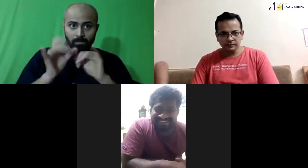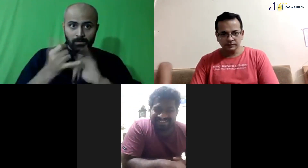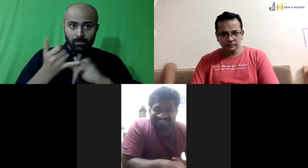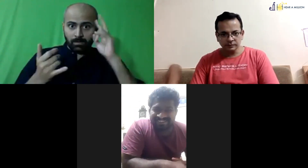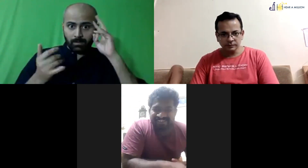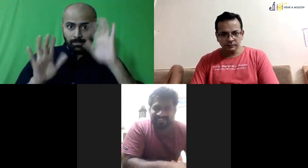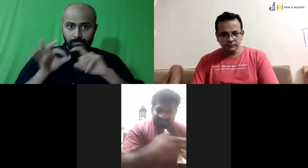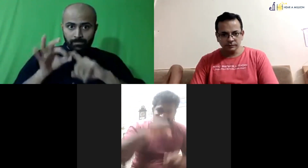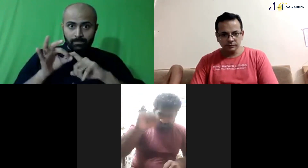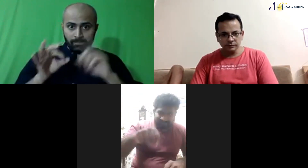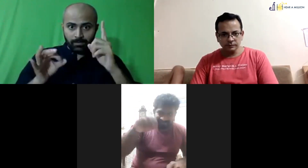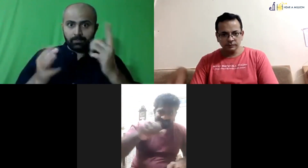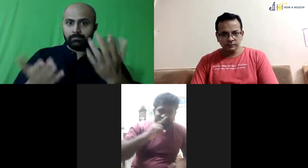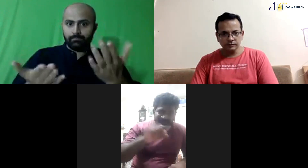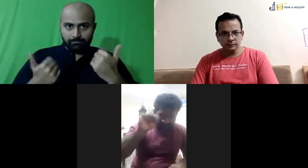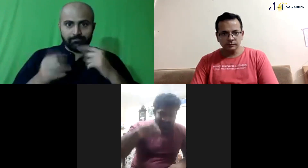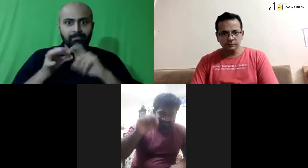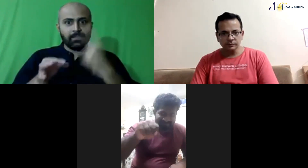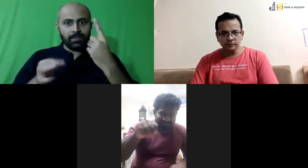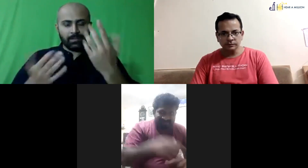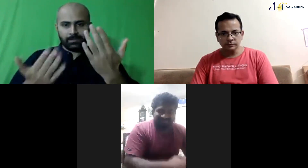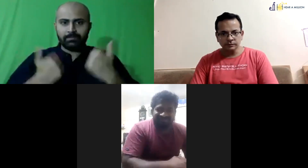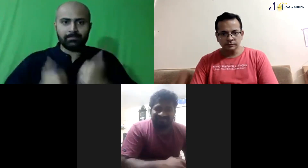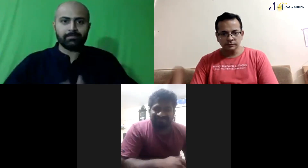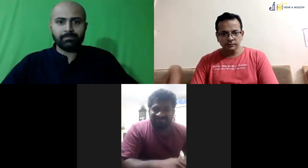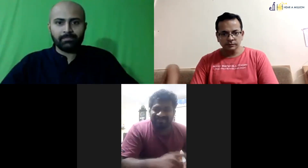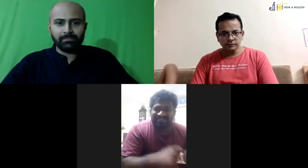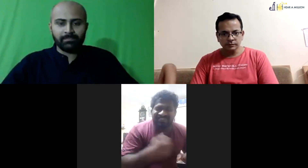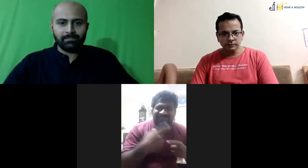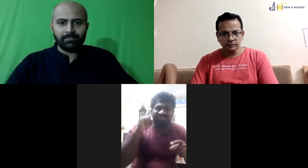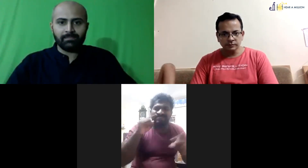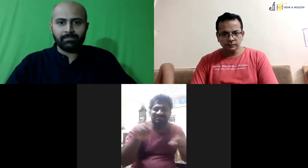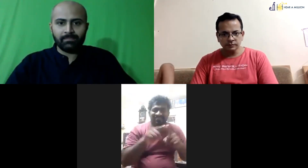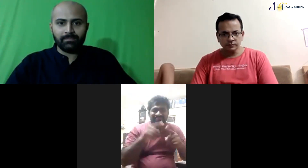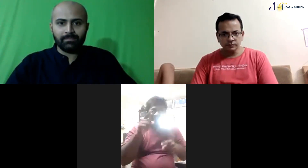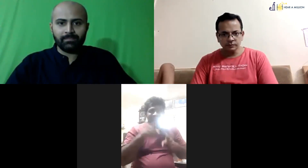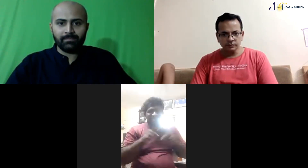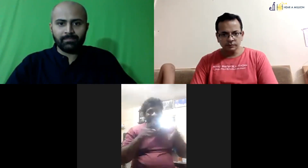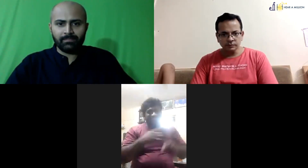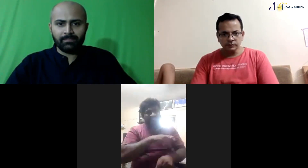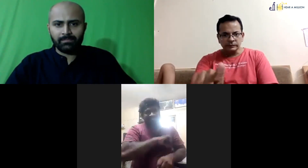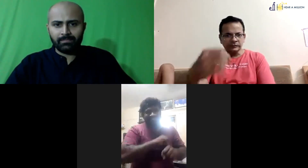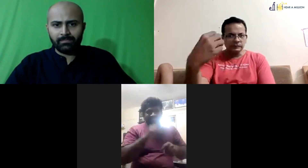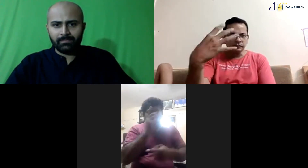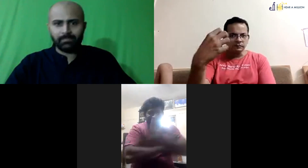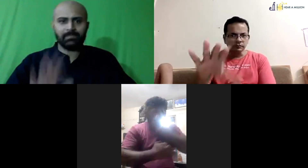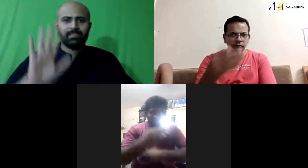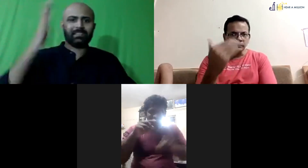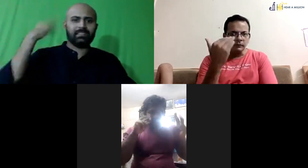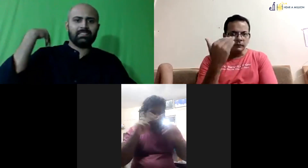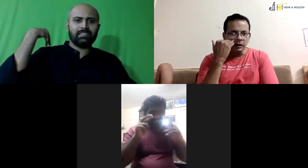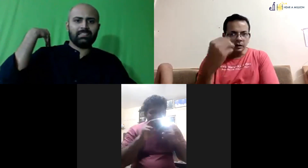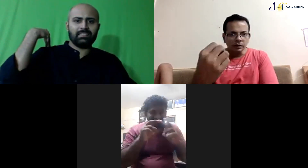Hello. Hi. So Thomas, do you have any questions? Yes. I have. So please ask your